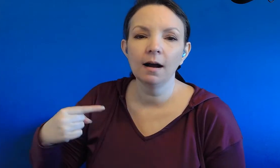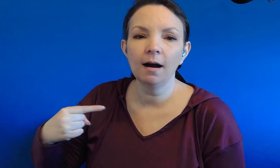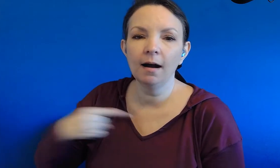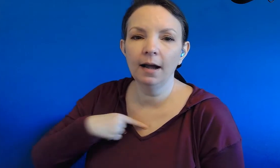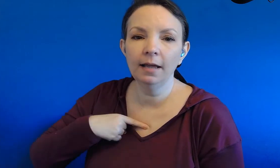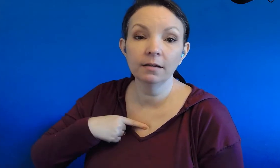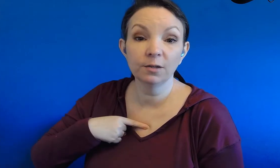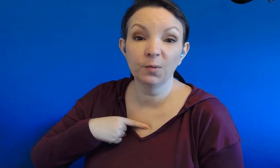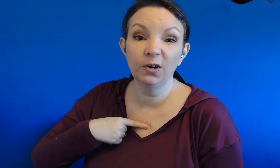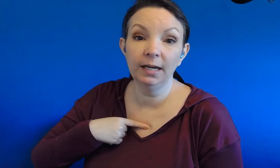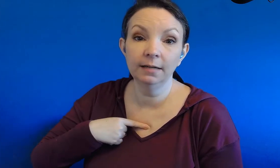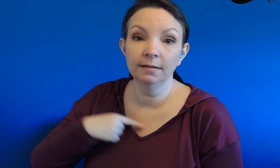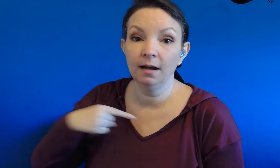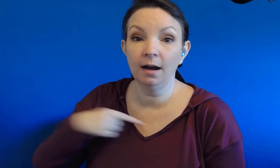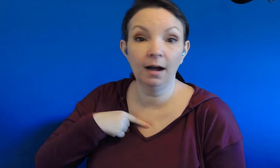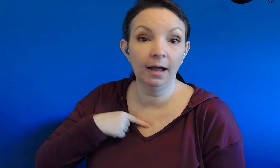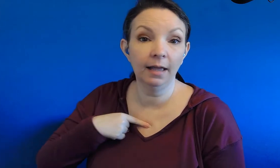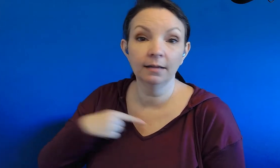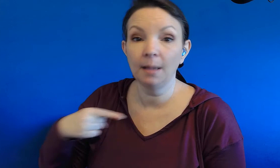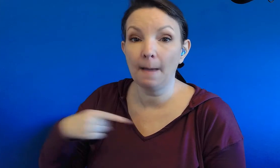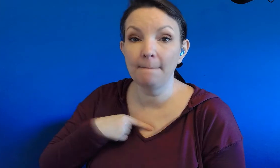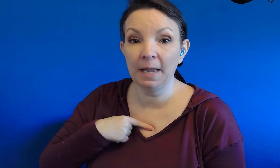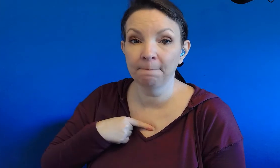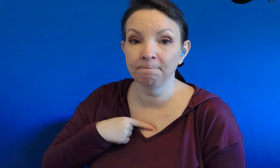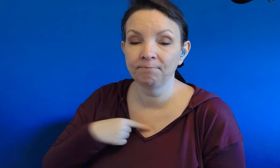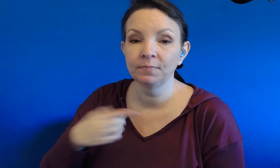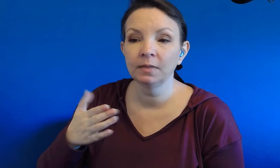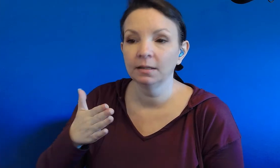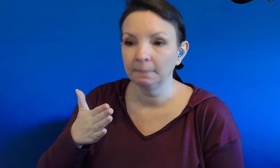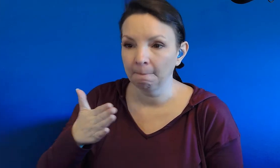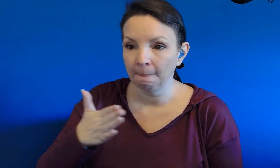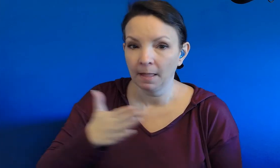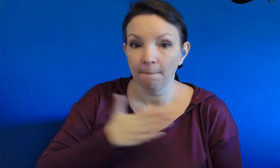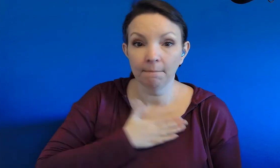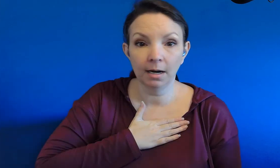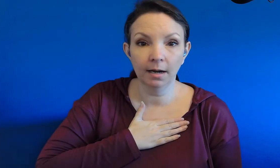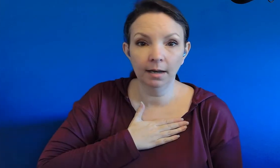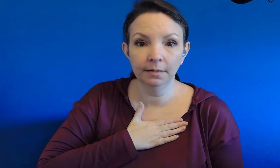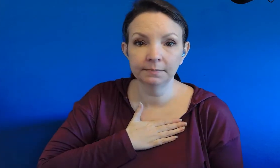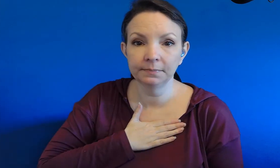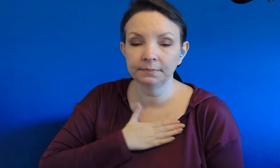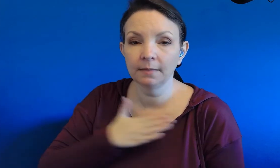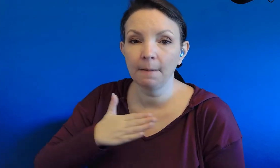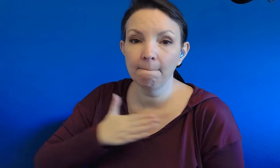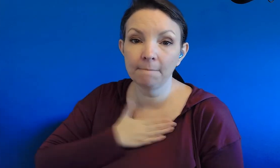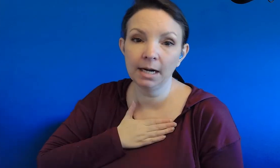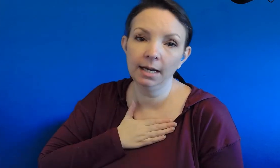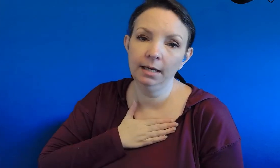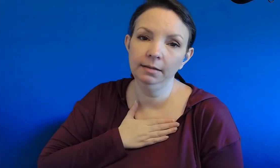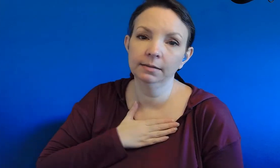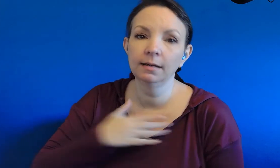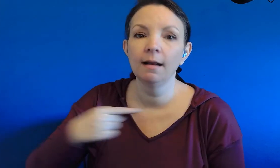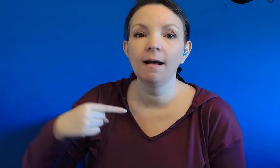I is pointing, I and me. My, mine,